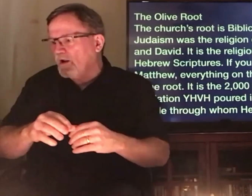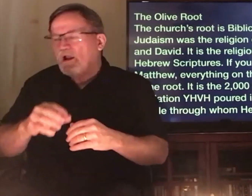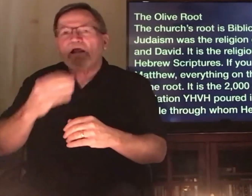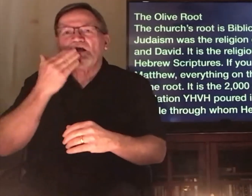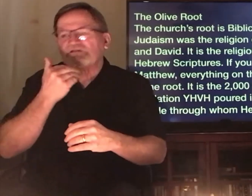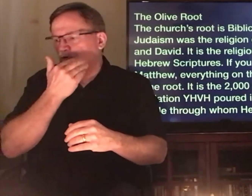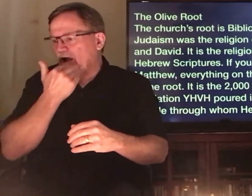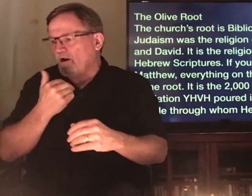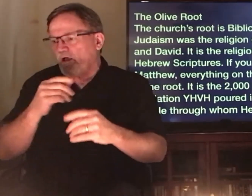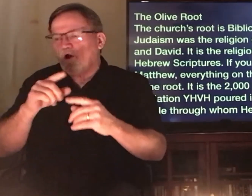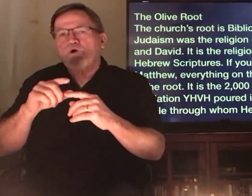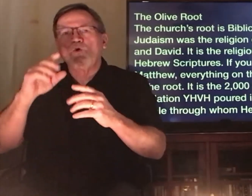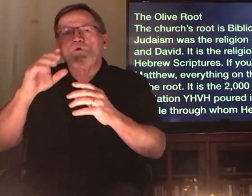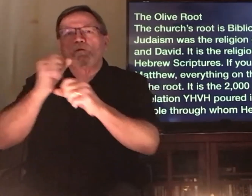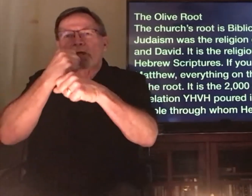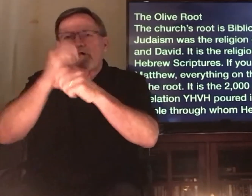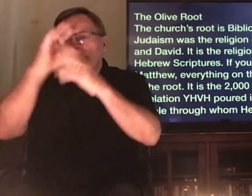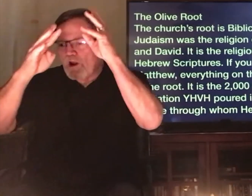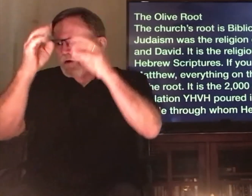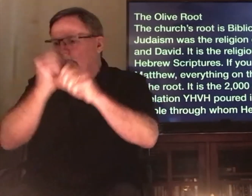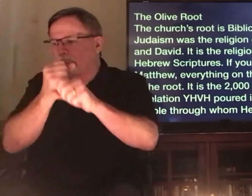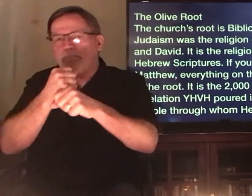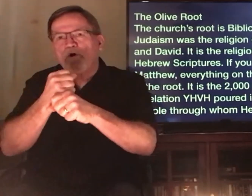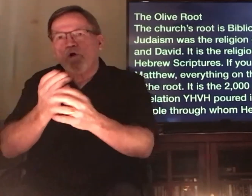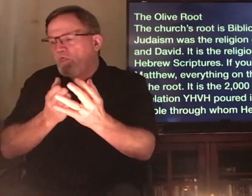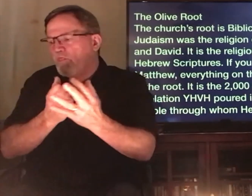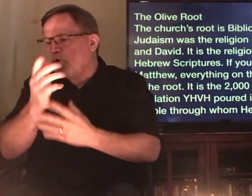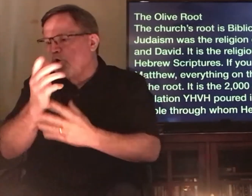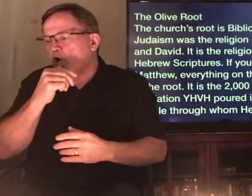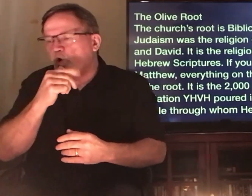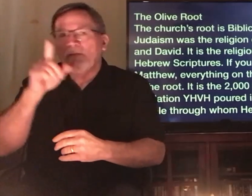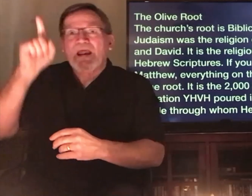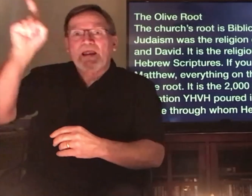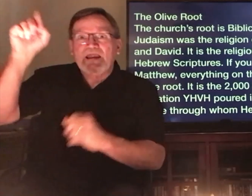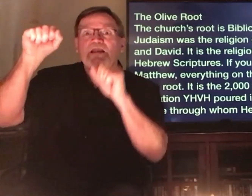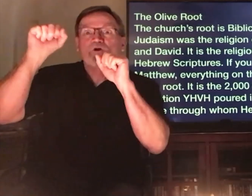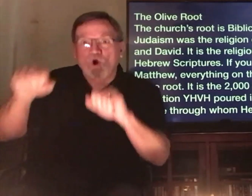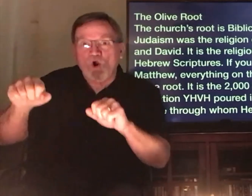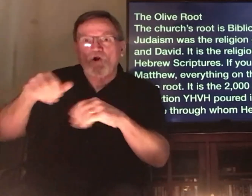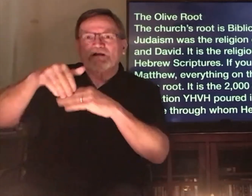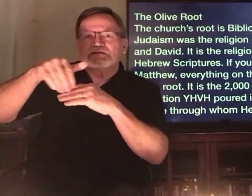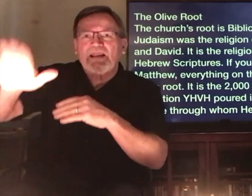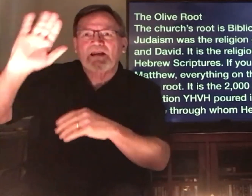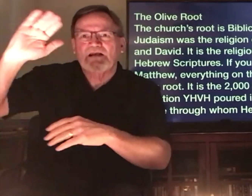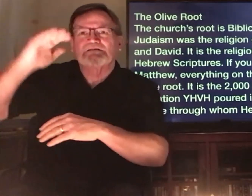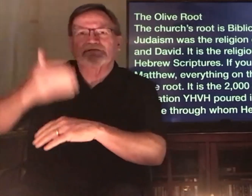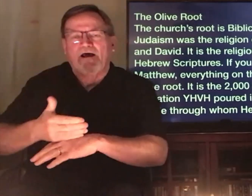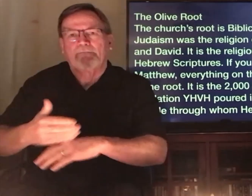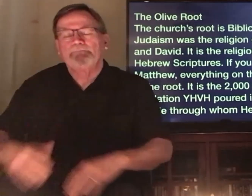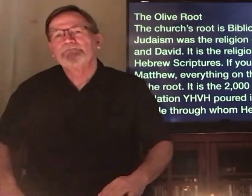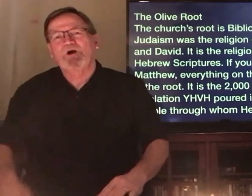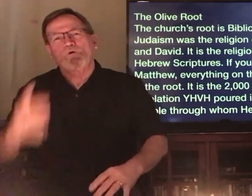root. Church root is biblical Judaism, Hebrew teaching.